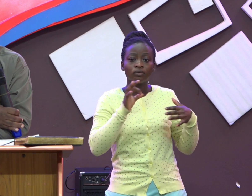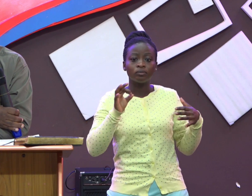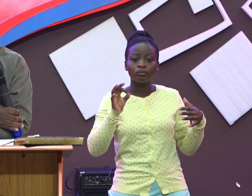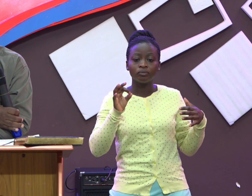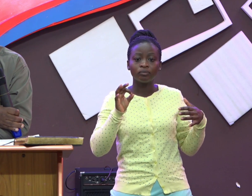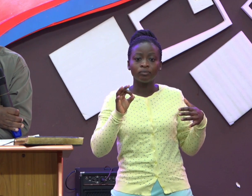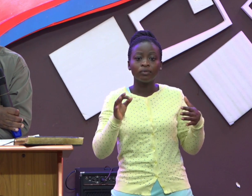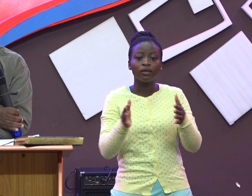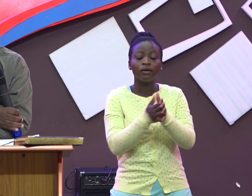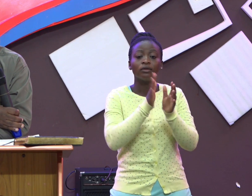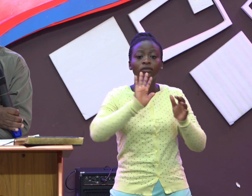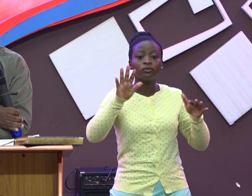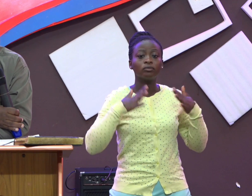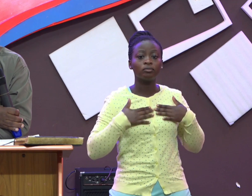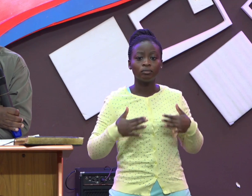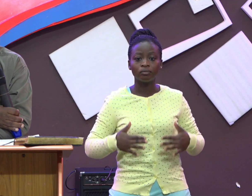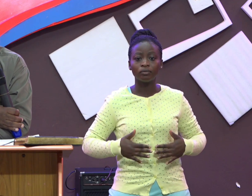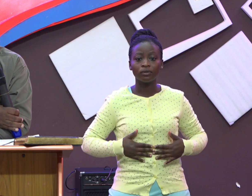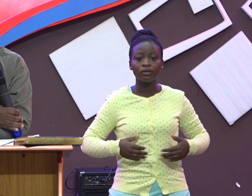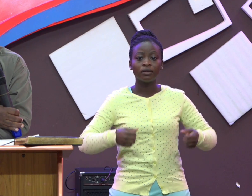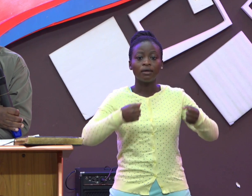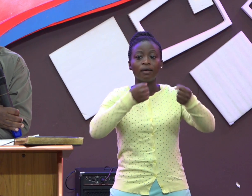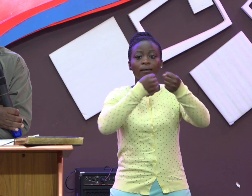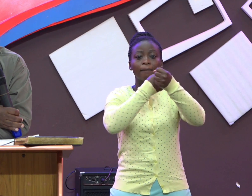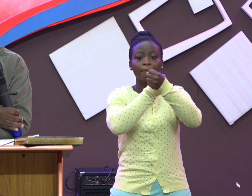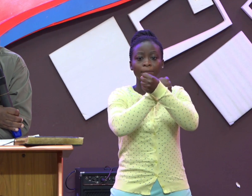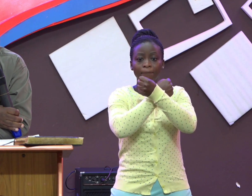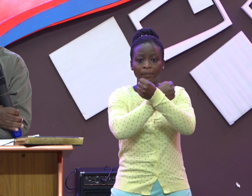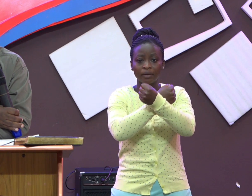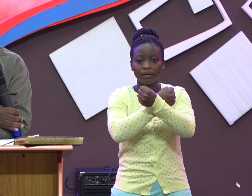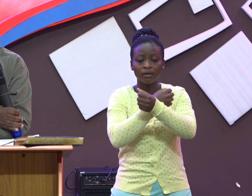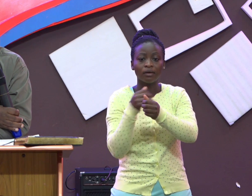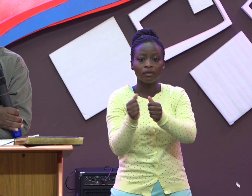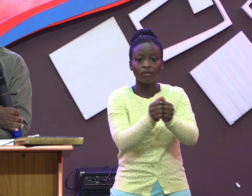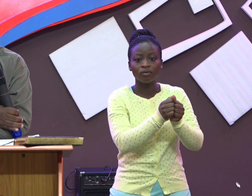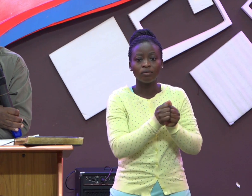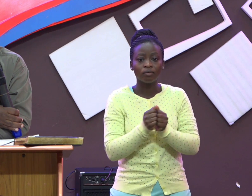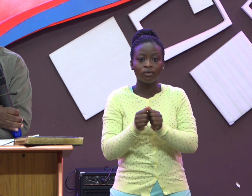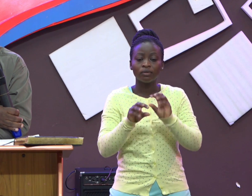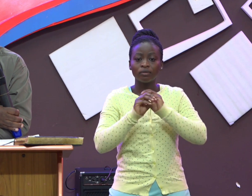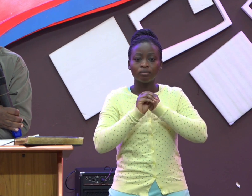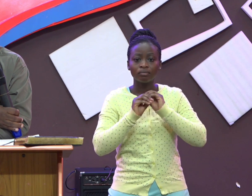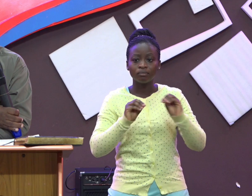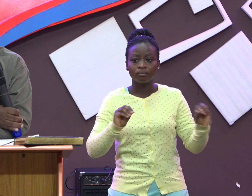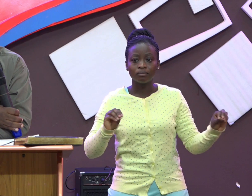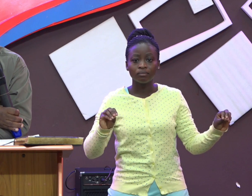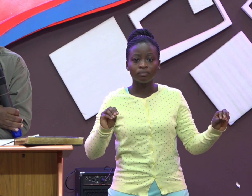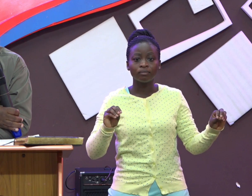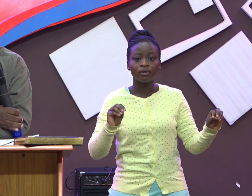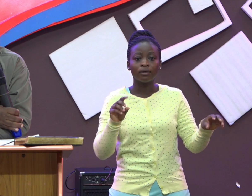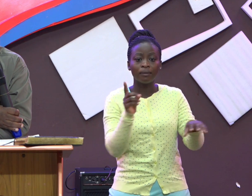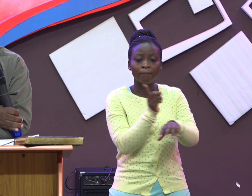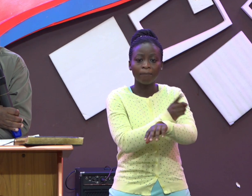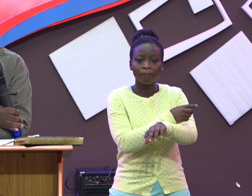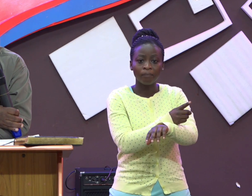soul. N'emibiri gyammwe. And your body. Bikumibwenga awatali kunenyezebwa. Be preserved blameless. Era netula nti omuntu yennyini gwe